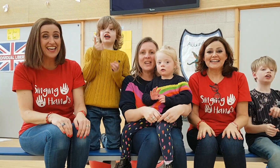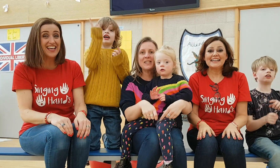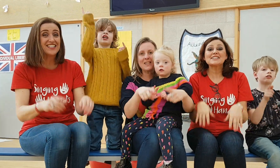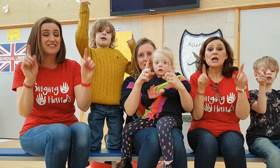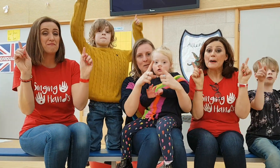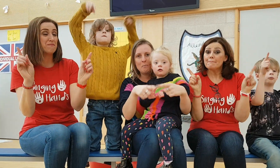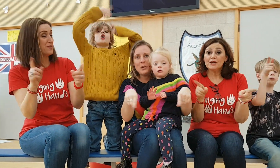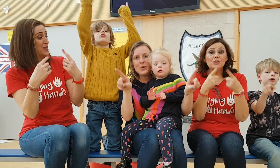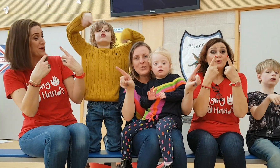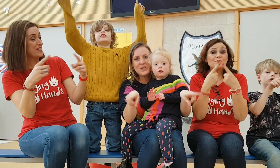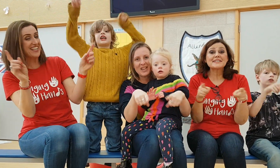is